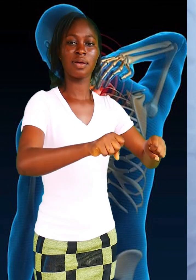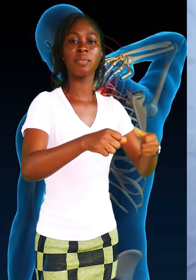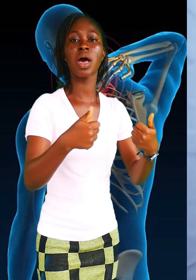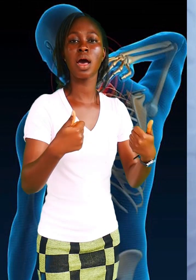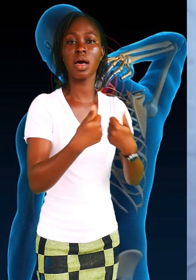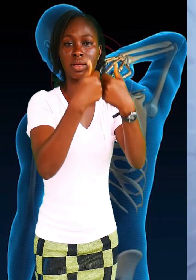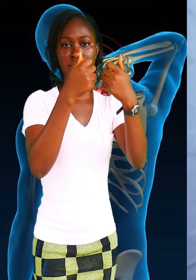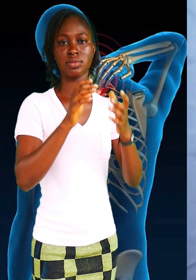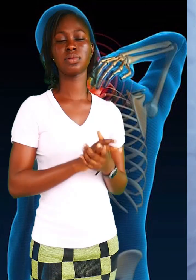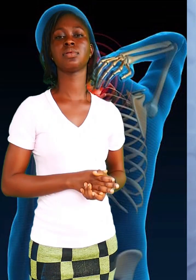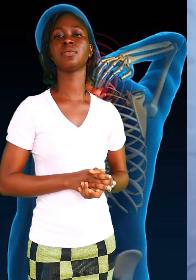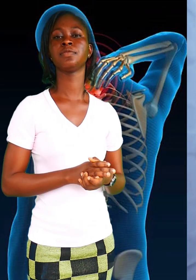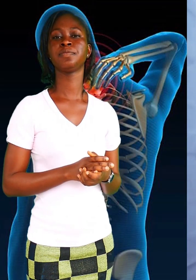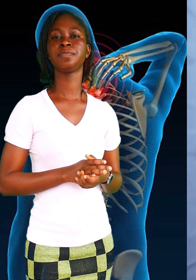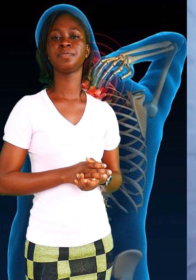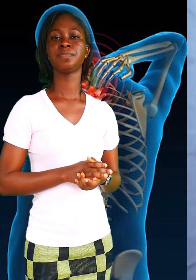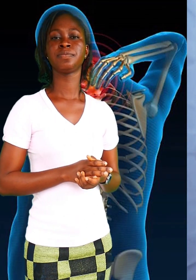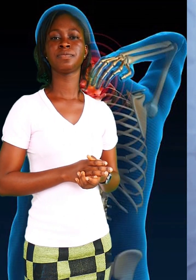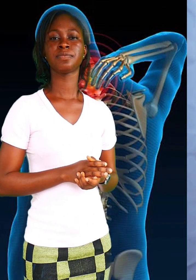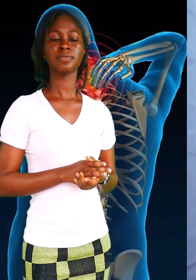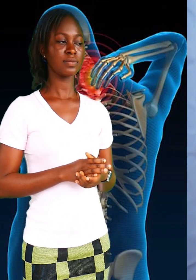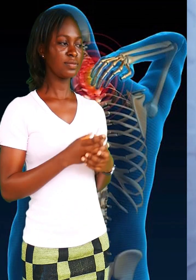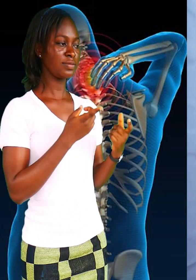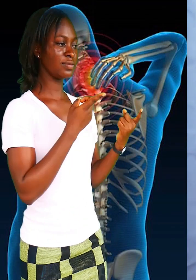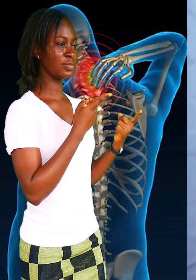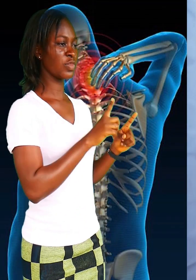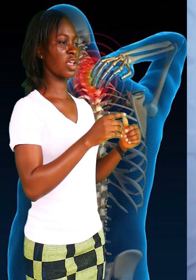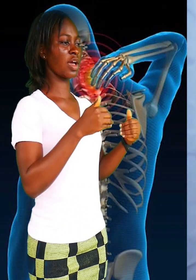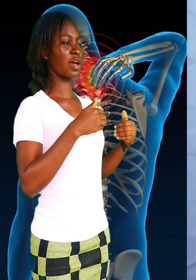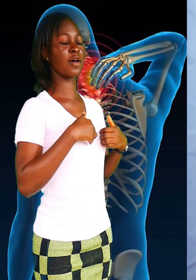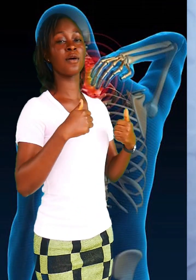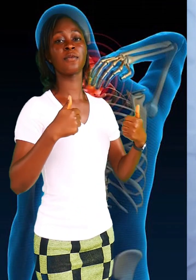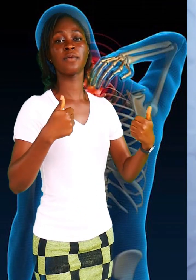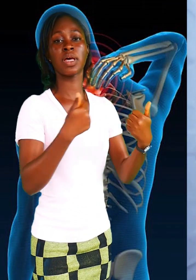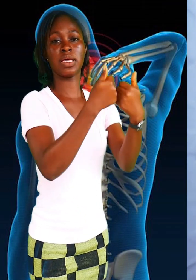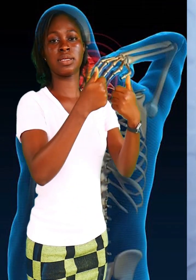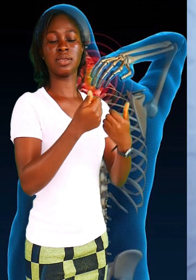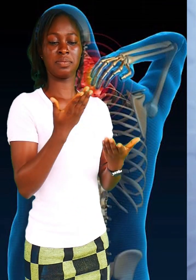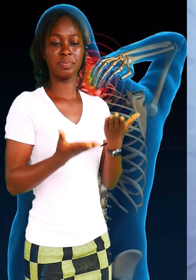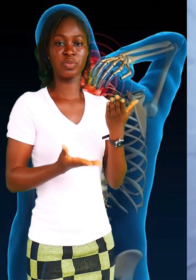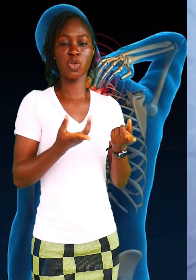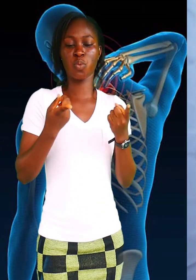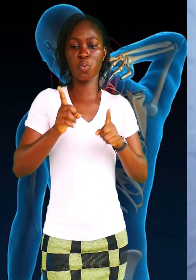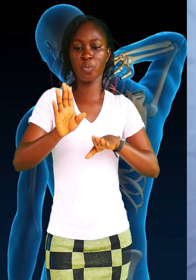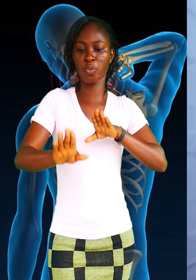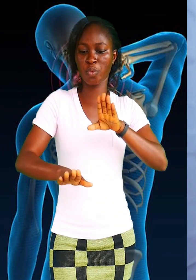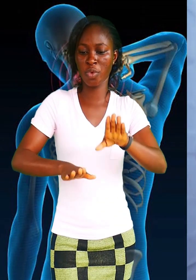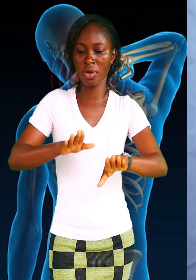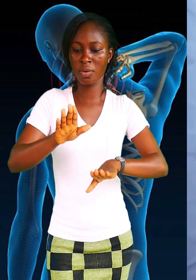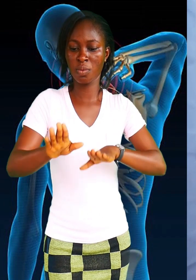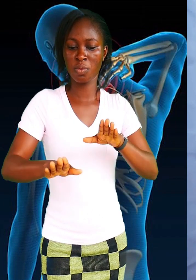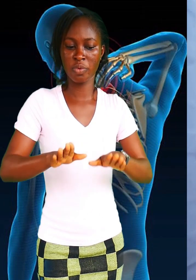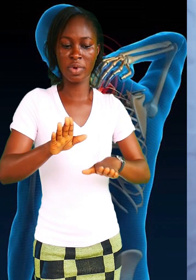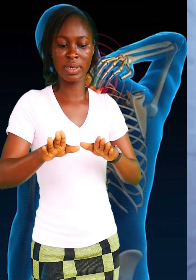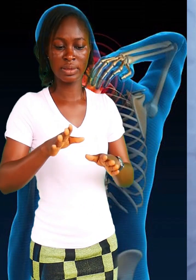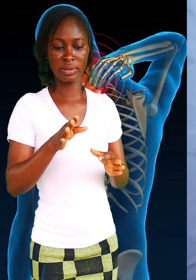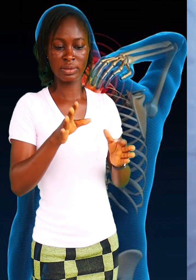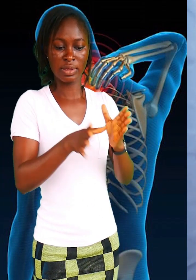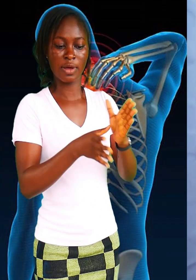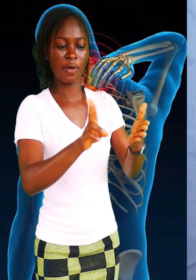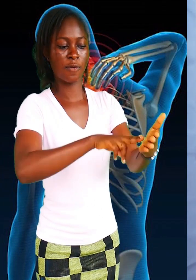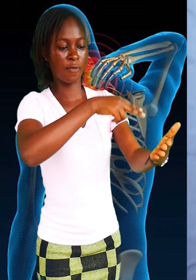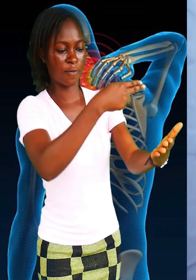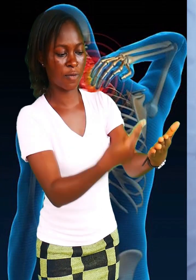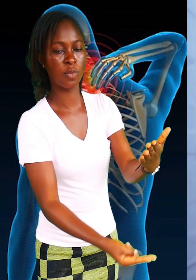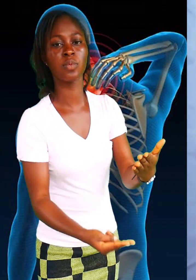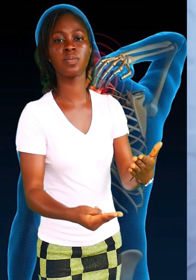moto akwanhia se wabapem se bia won nante na bia ba bi no eho atro atechem e bia won aya pa